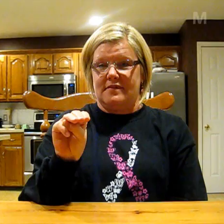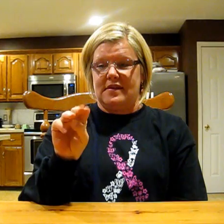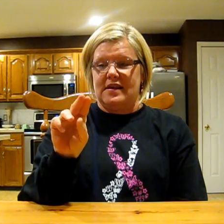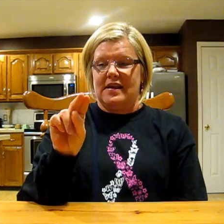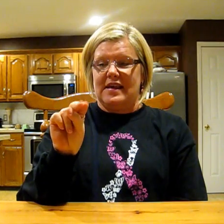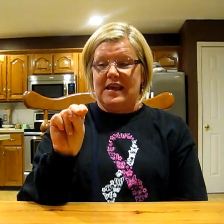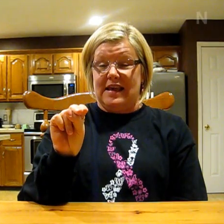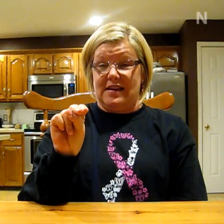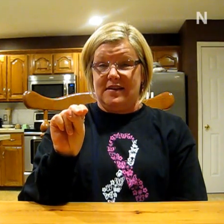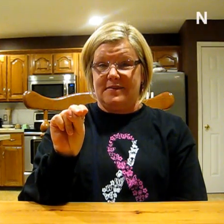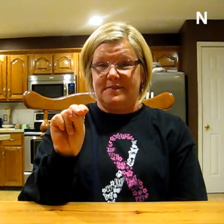N.